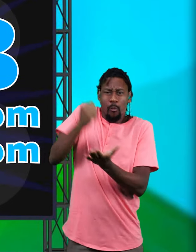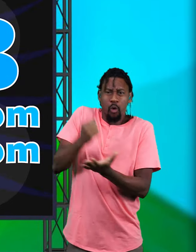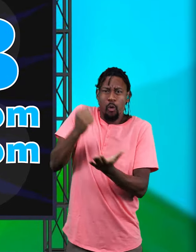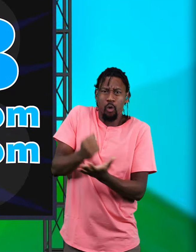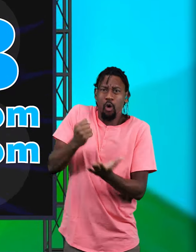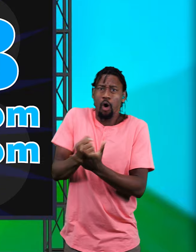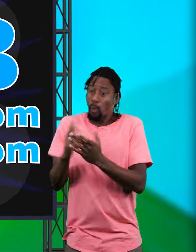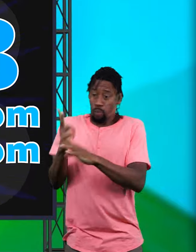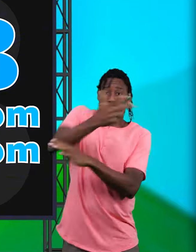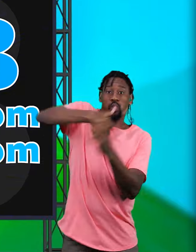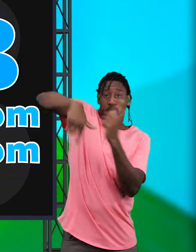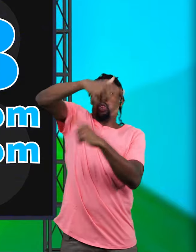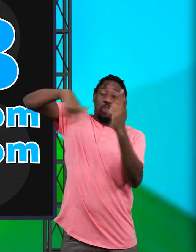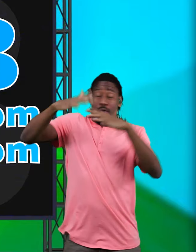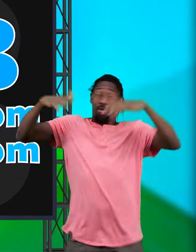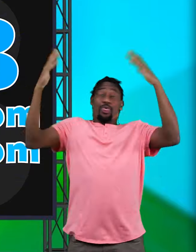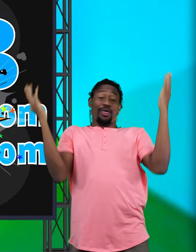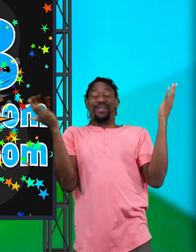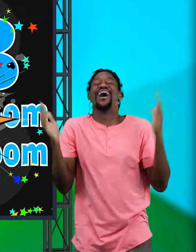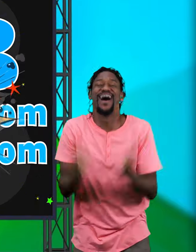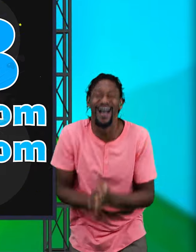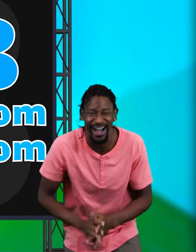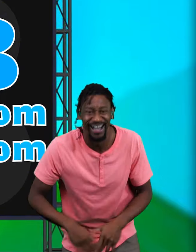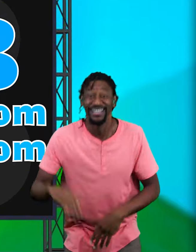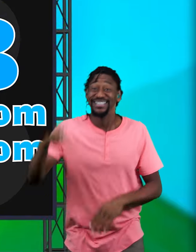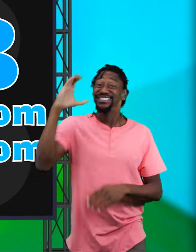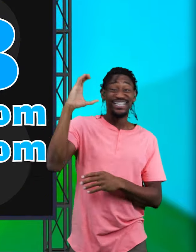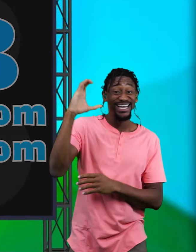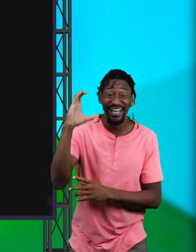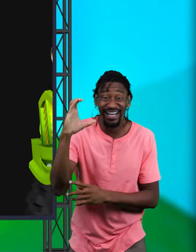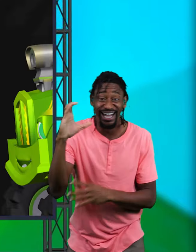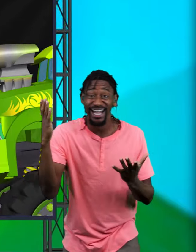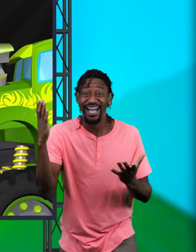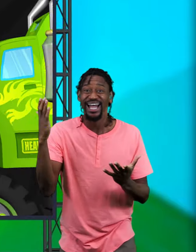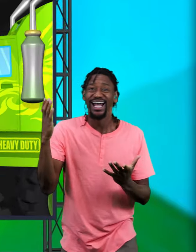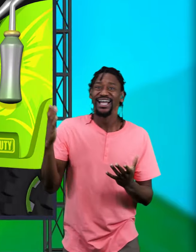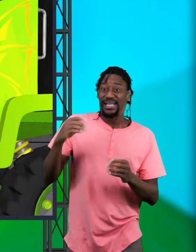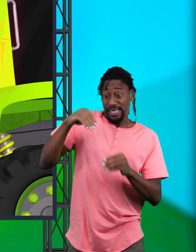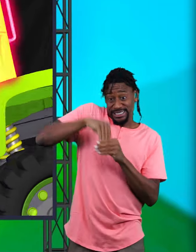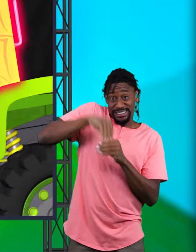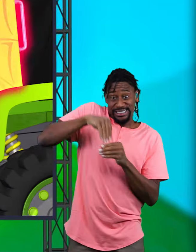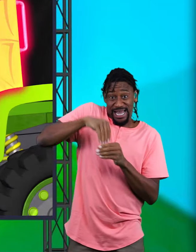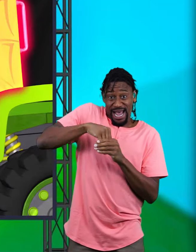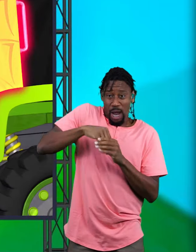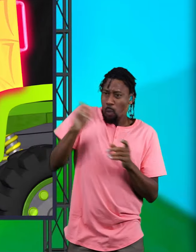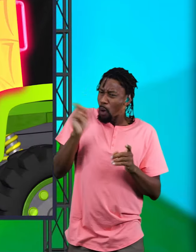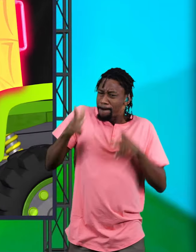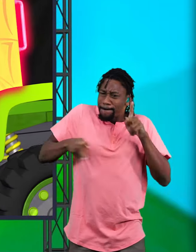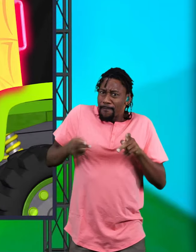boom. There he goes again. Oops. C is for cab, where people sit